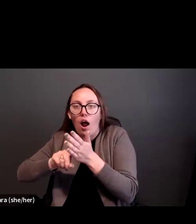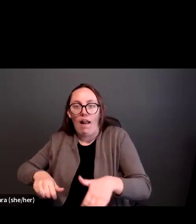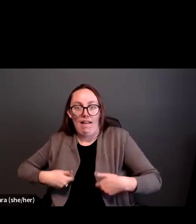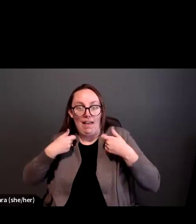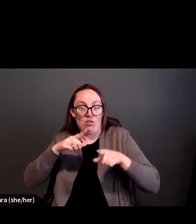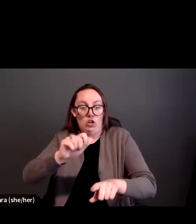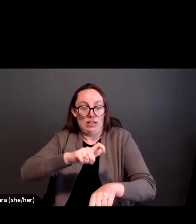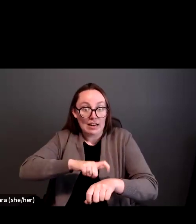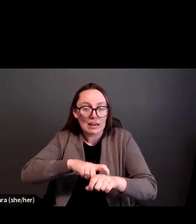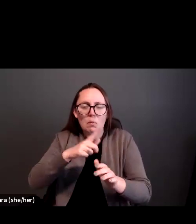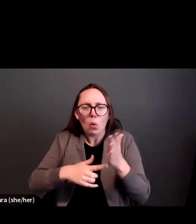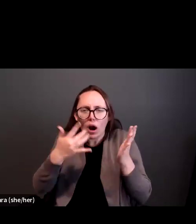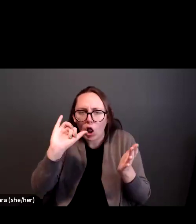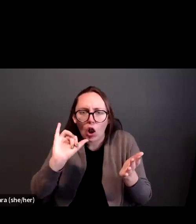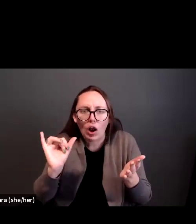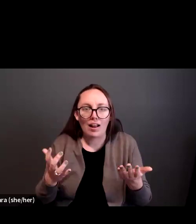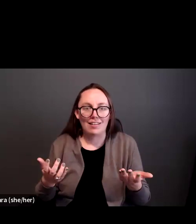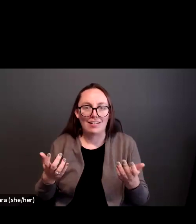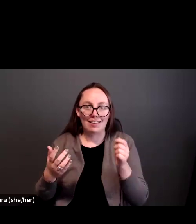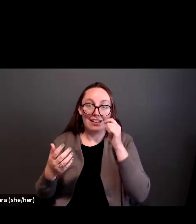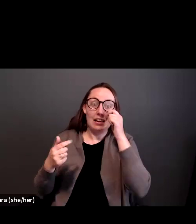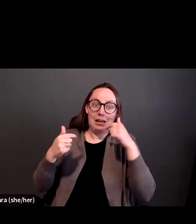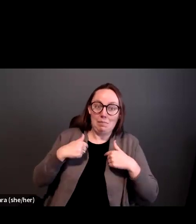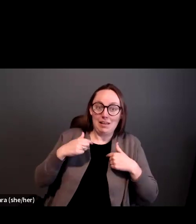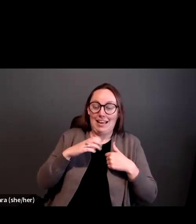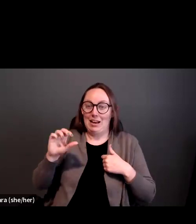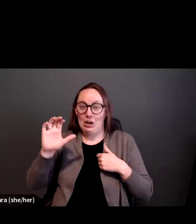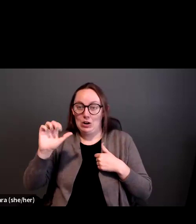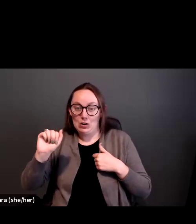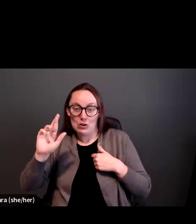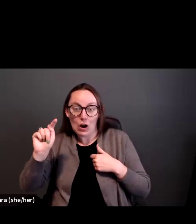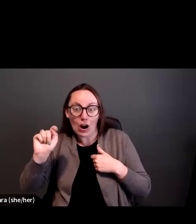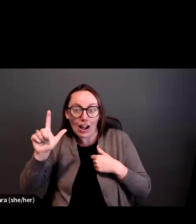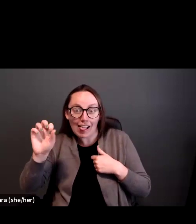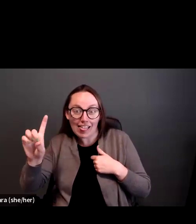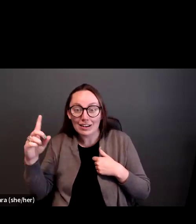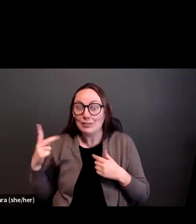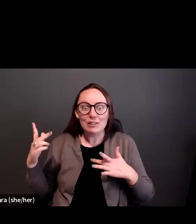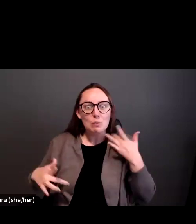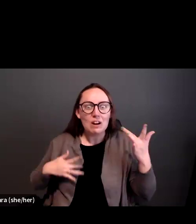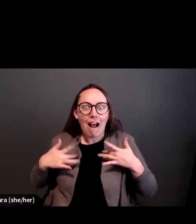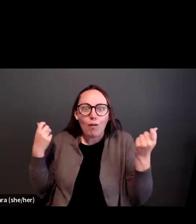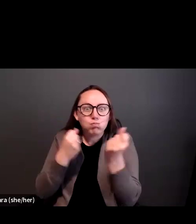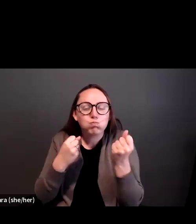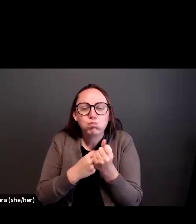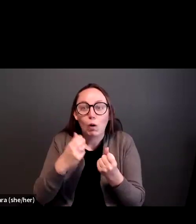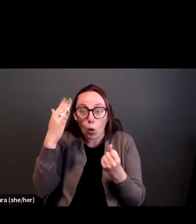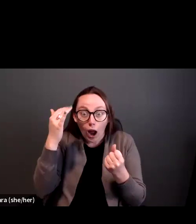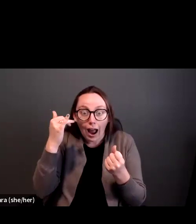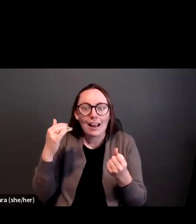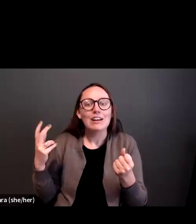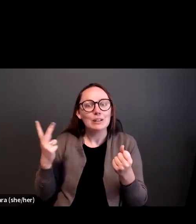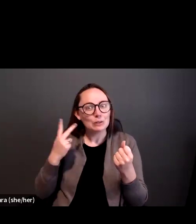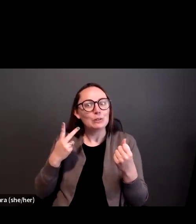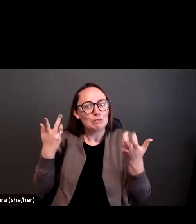super jazzed to help support this because we actually remember living through that, and we were big fans of webcomics during